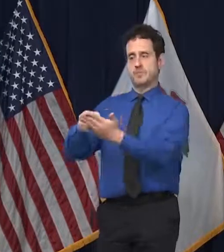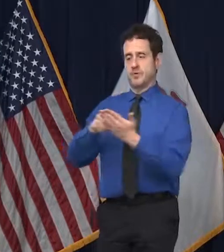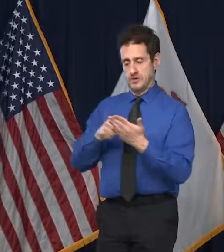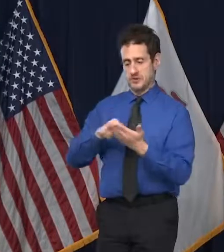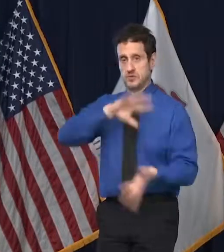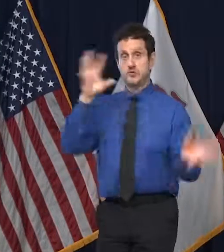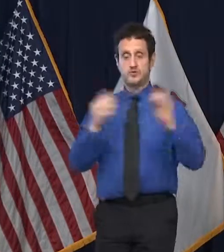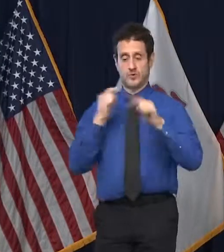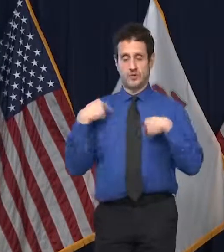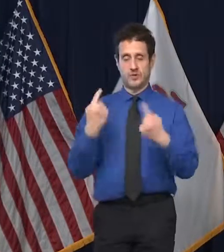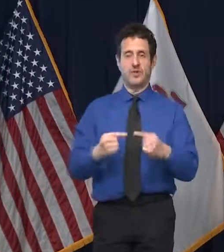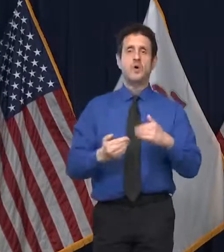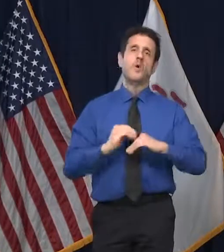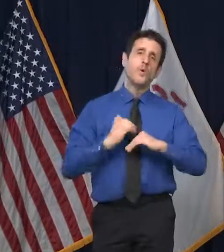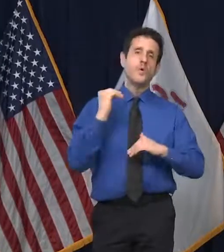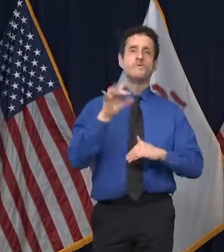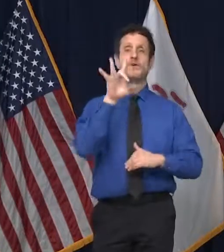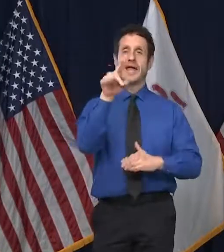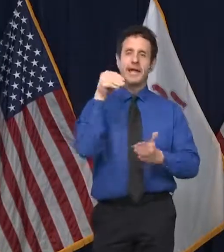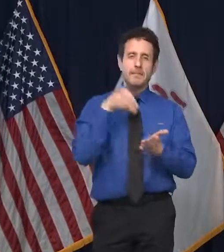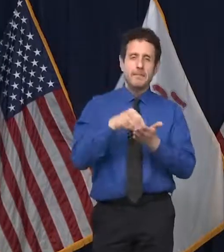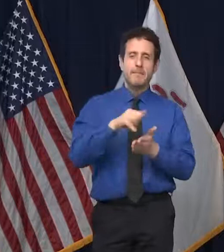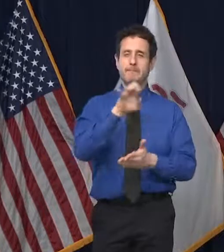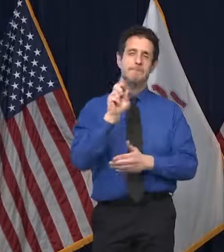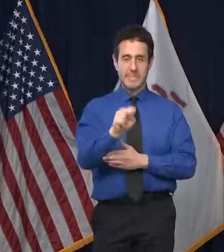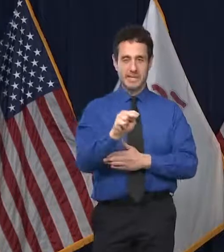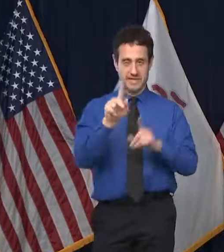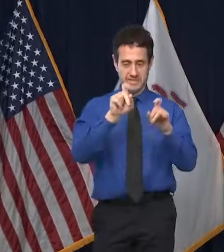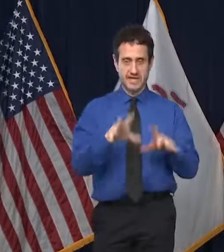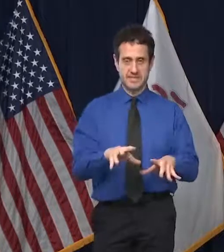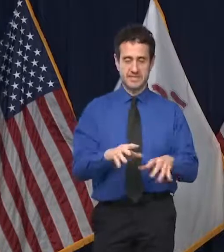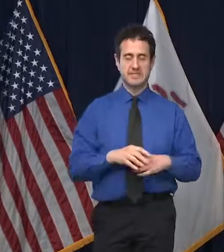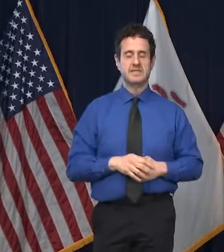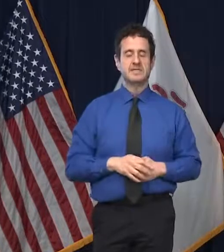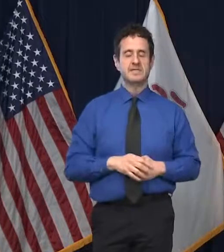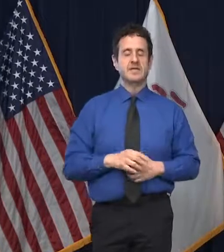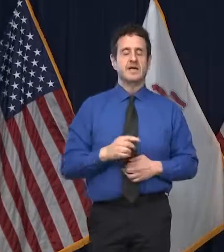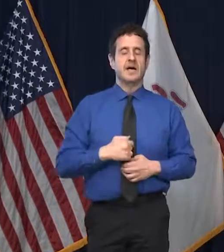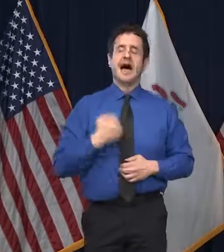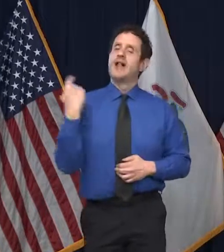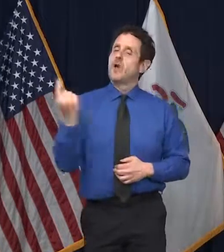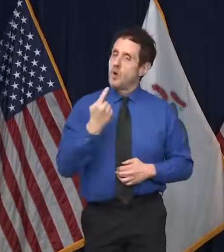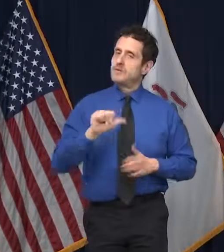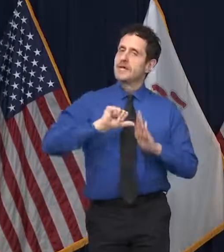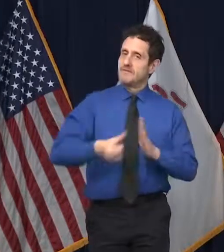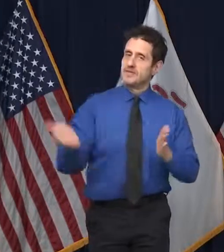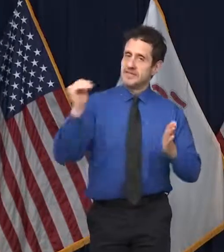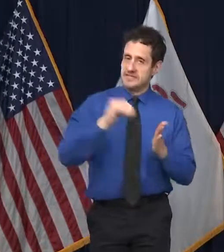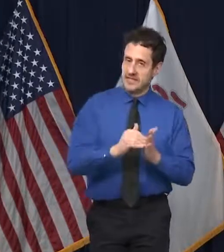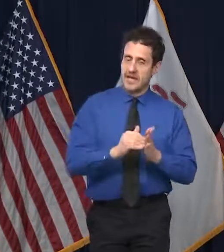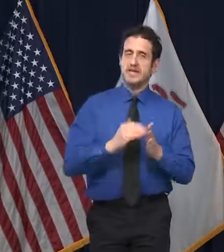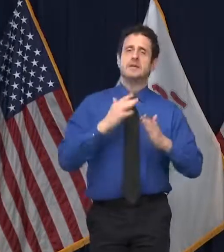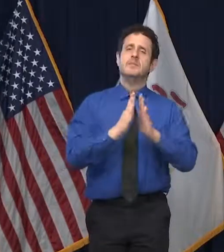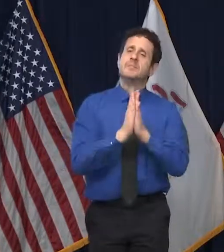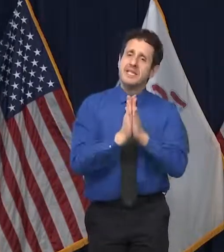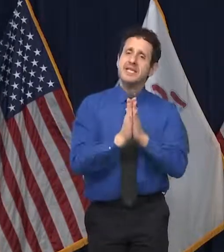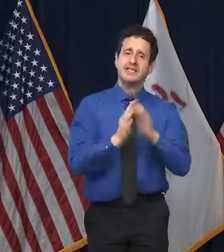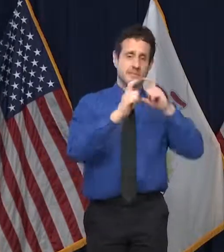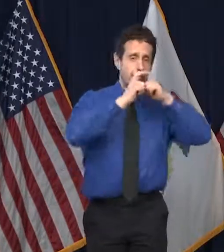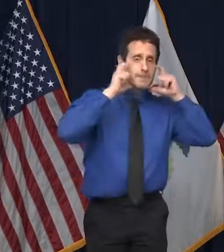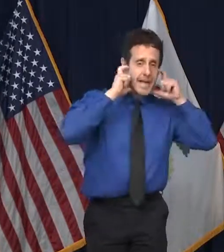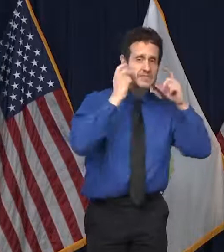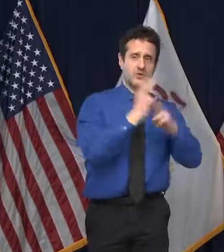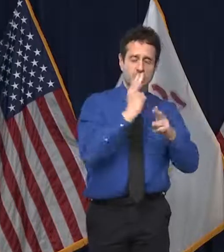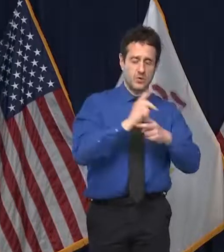million tests. So as always, let me close with wear your mask, please. Wash your hands,